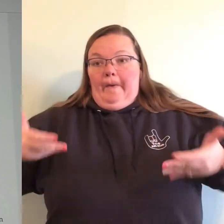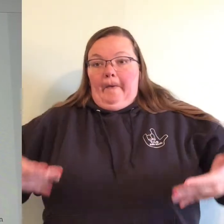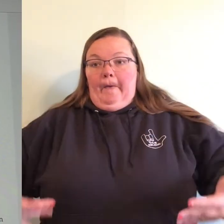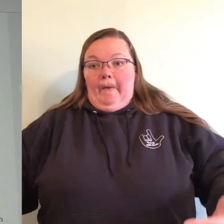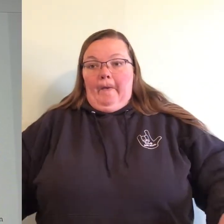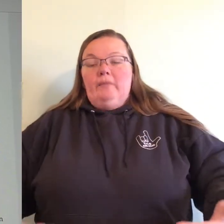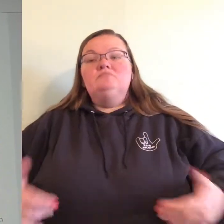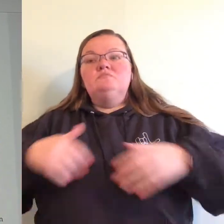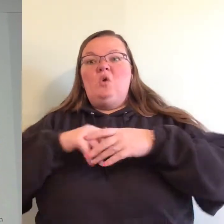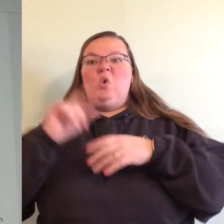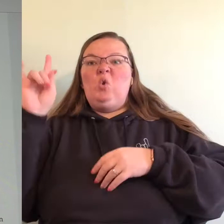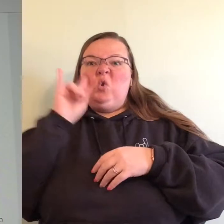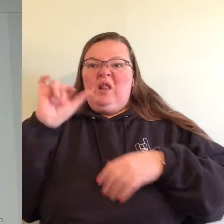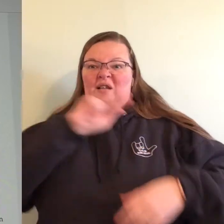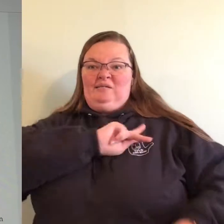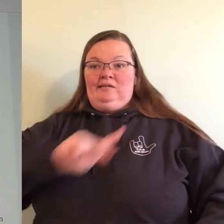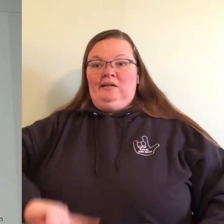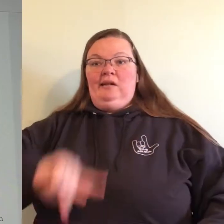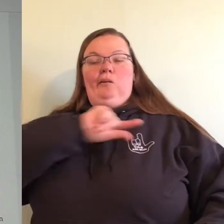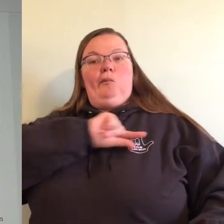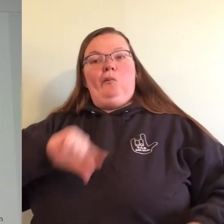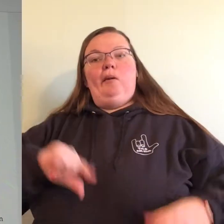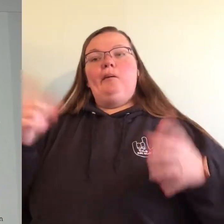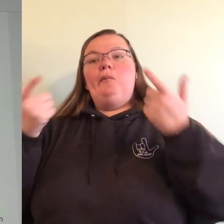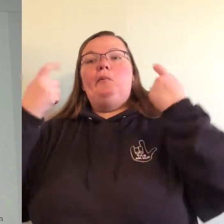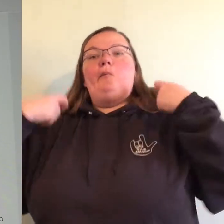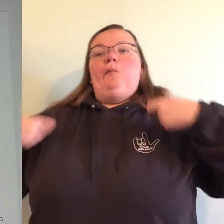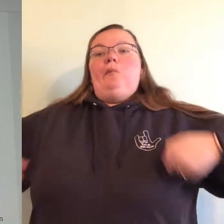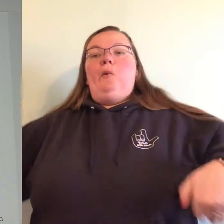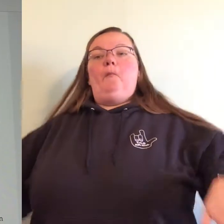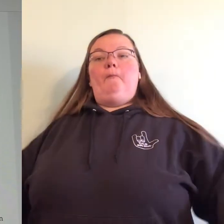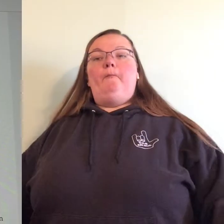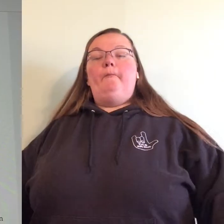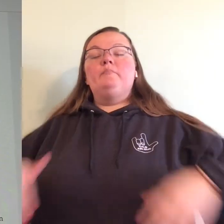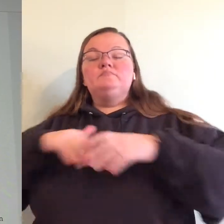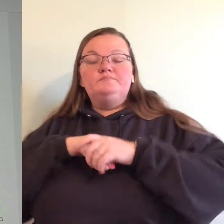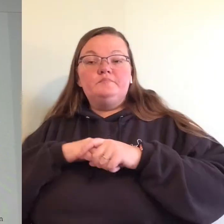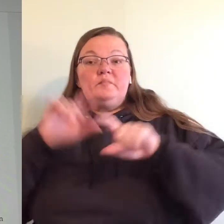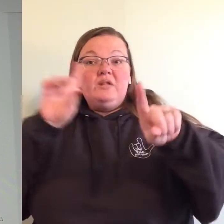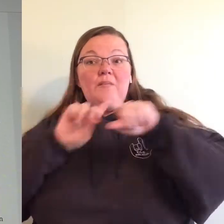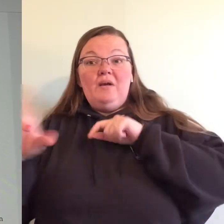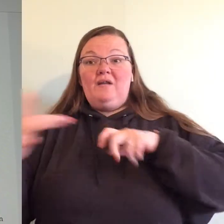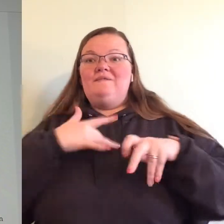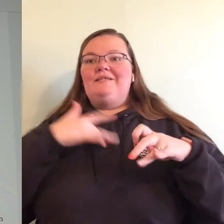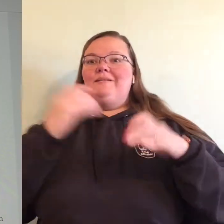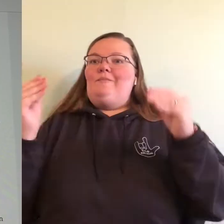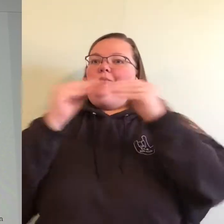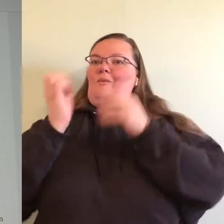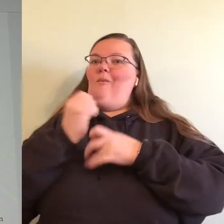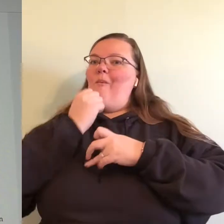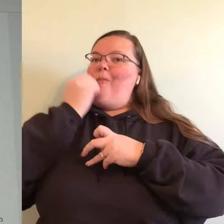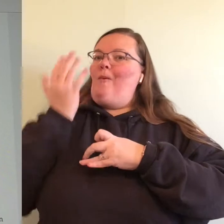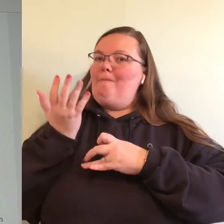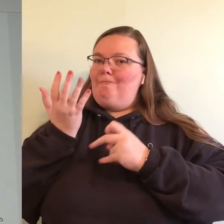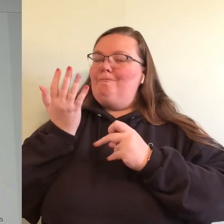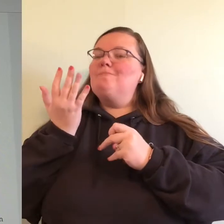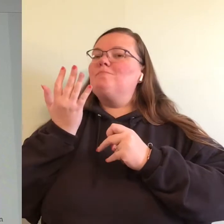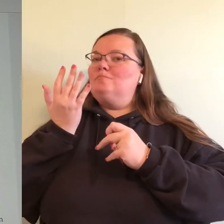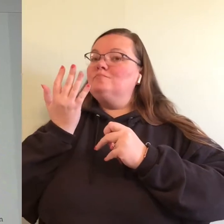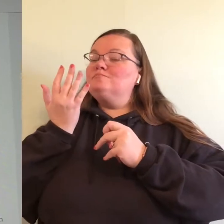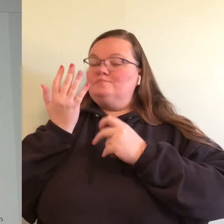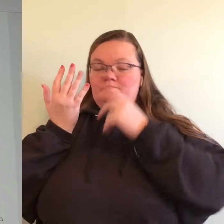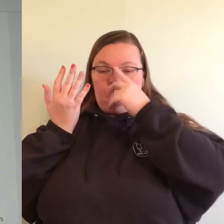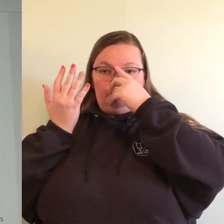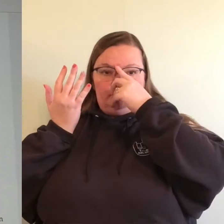their heels and looked more like royal robes than coats when they had put them on. But they all felt a good deal warmer, and each thought